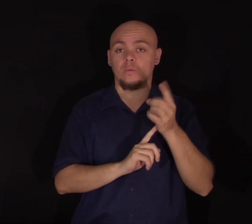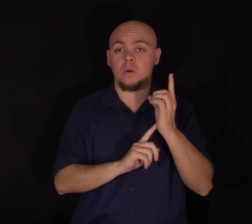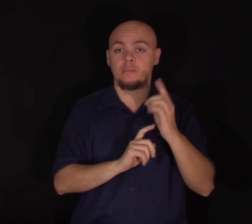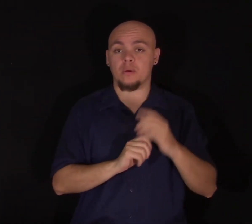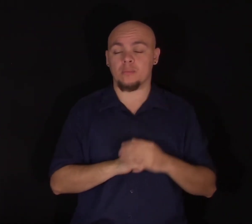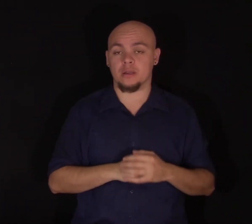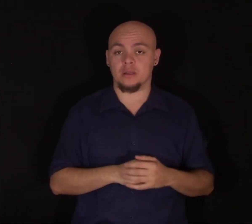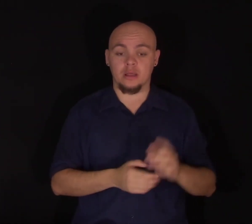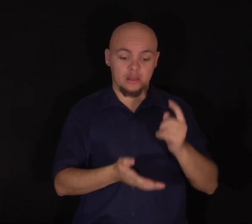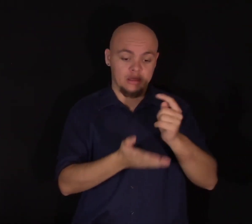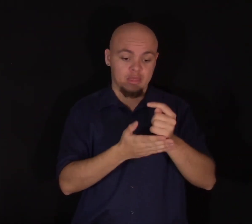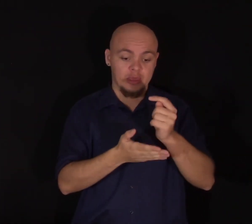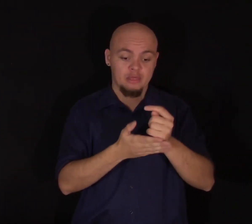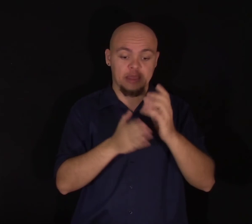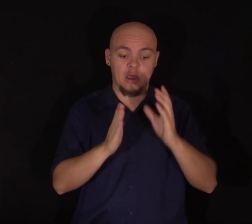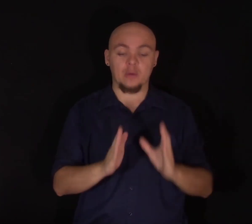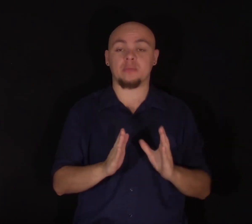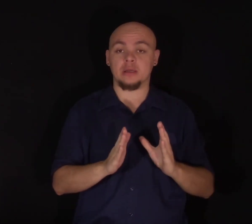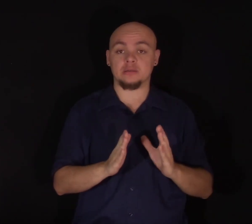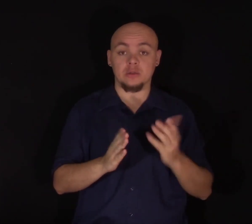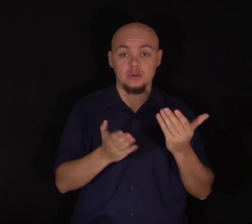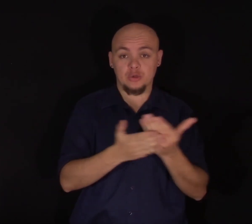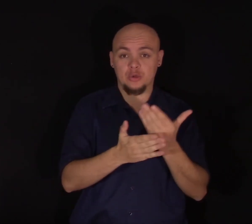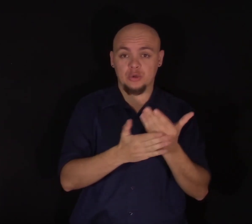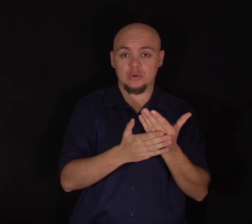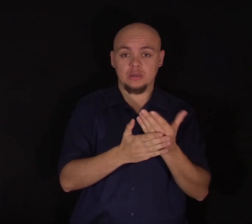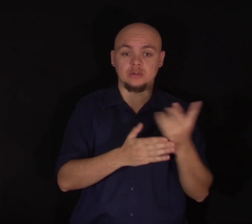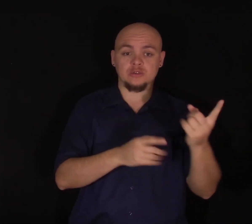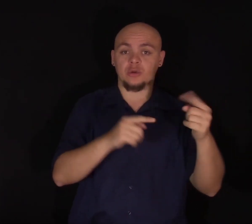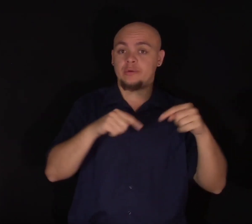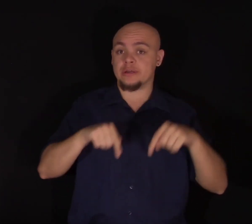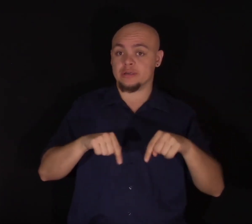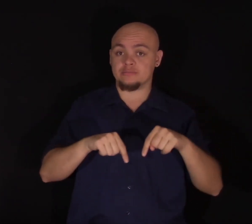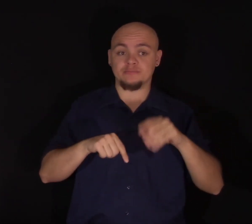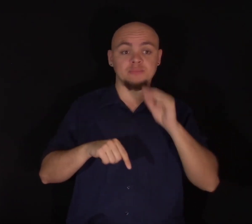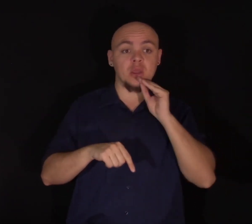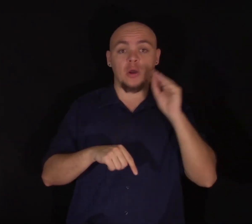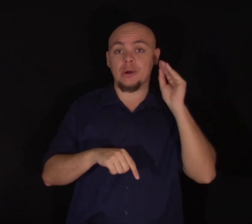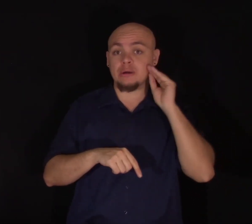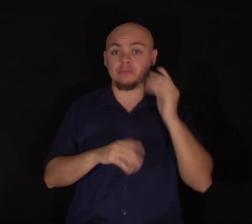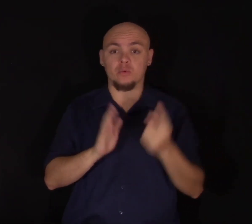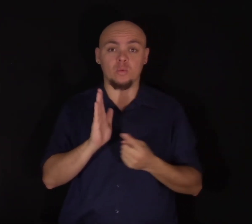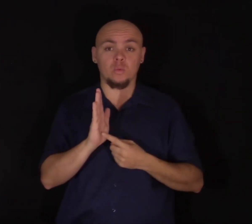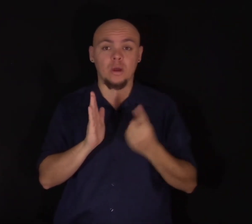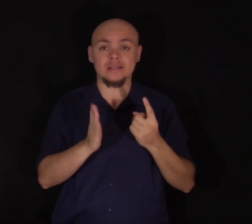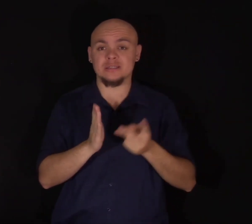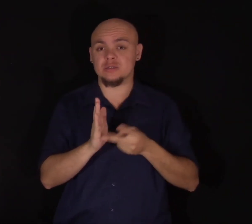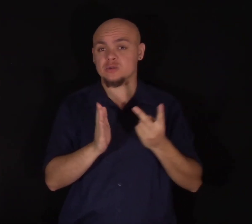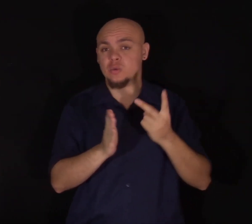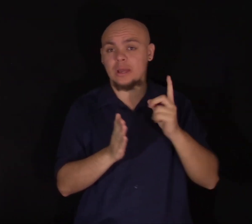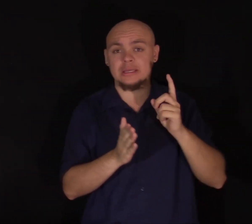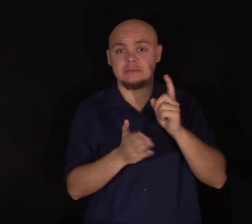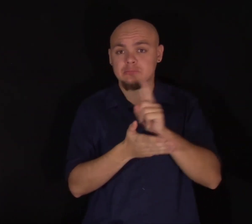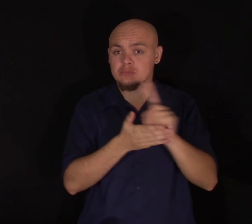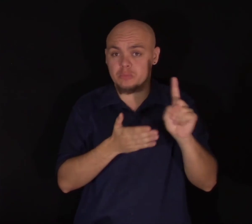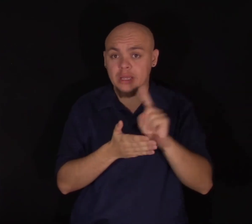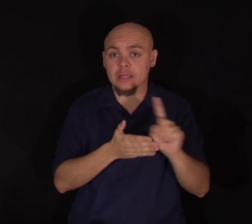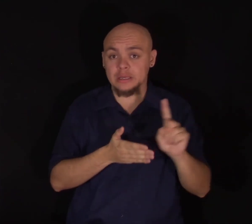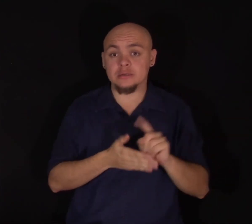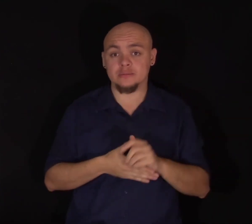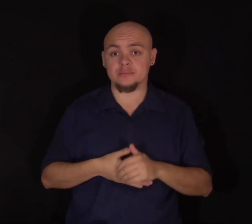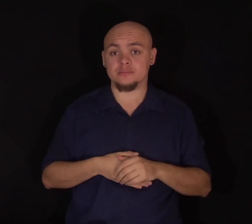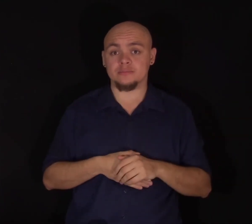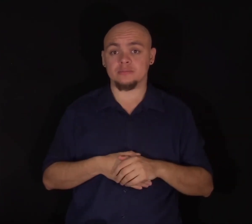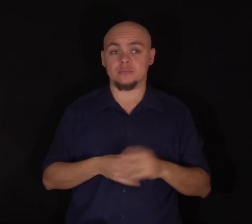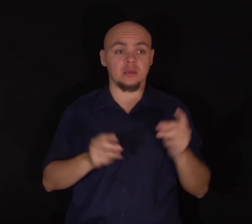The therapist we were given a new therapist, and she was going to come into our home once, twice weekly if needed. And